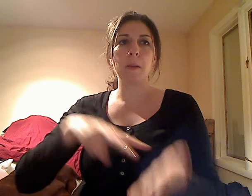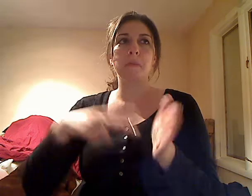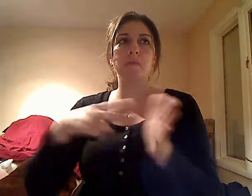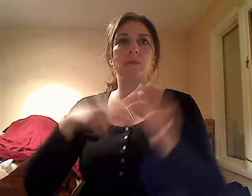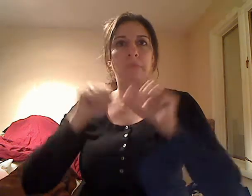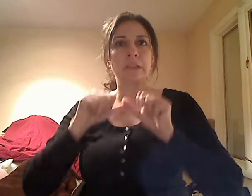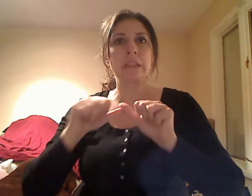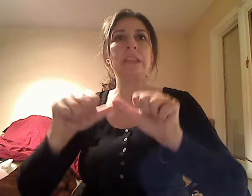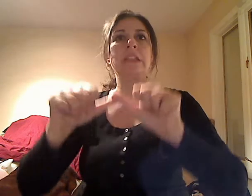is